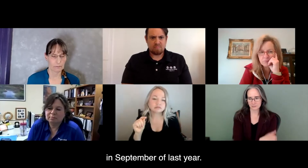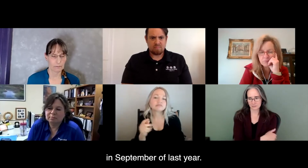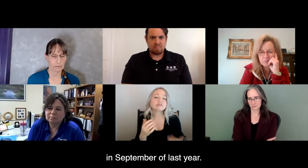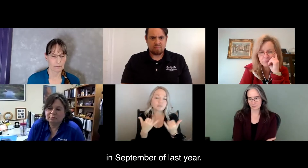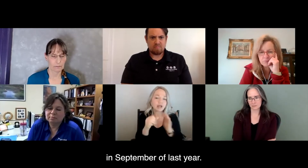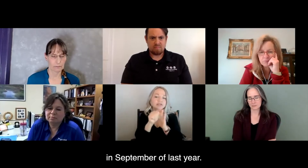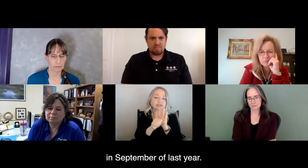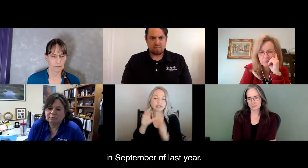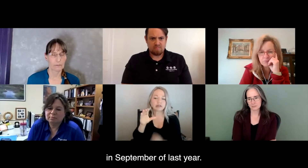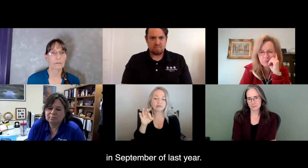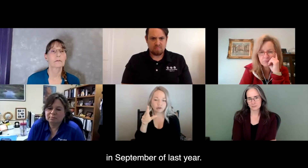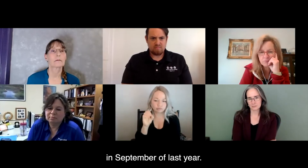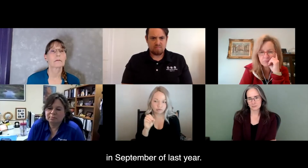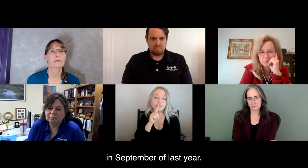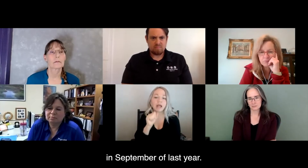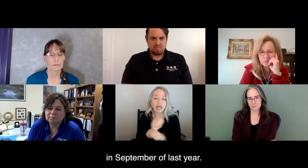year.